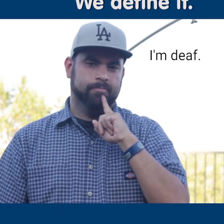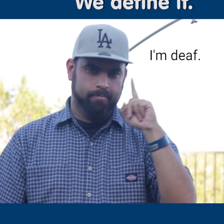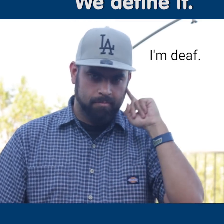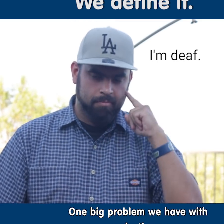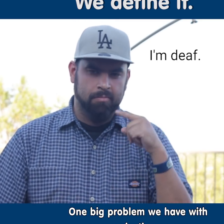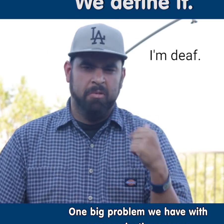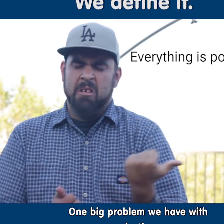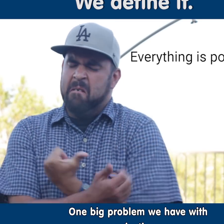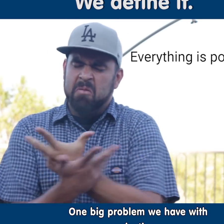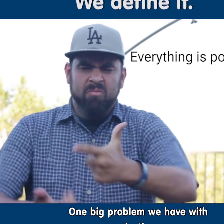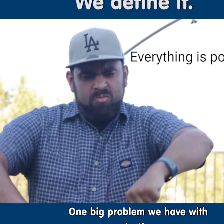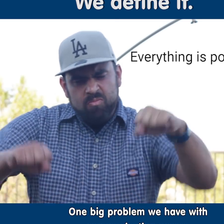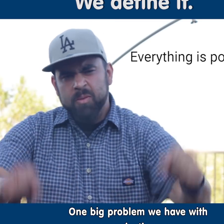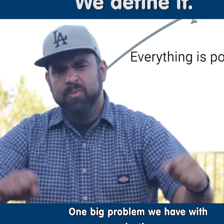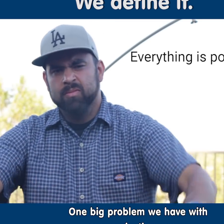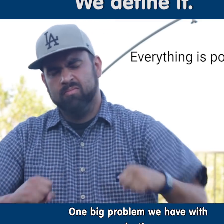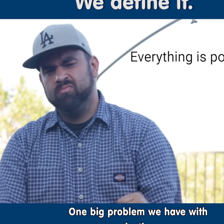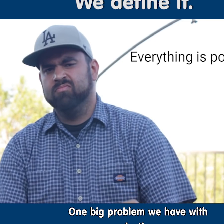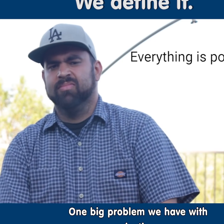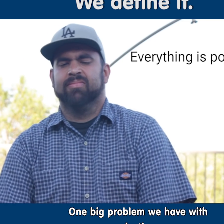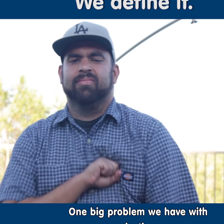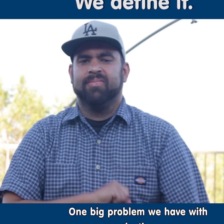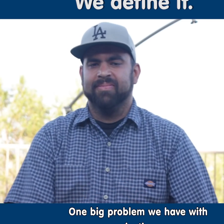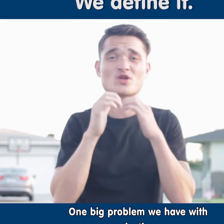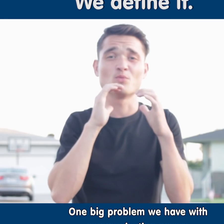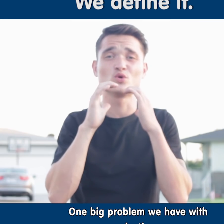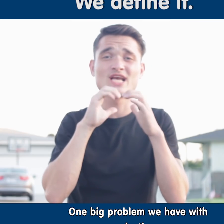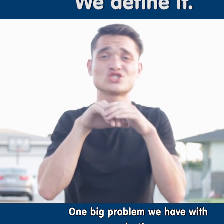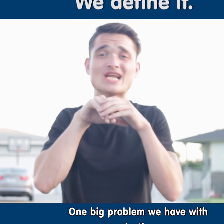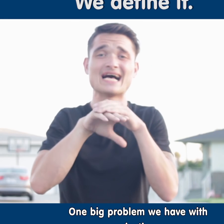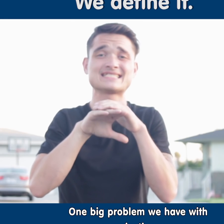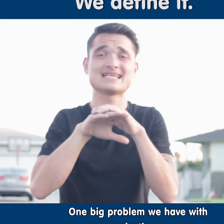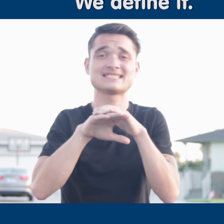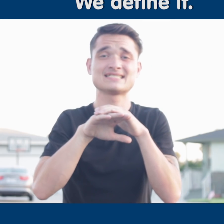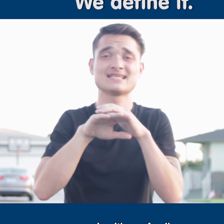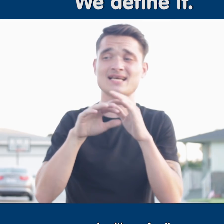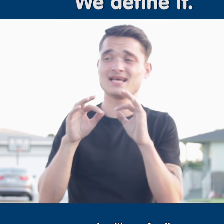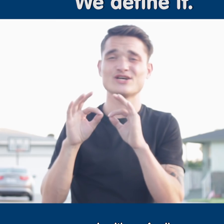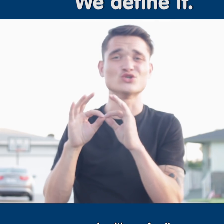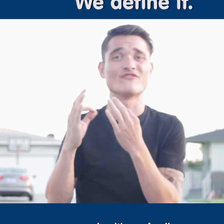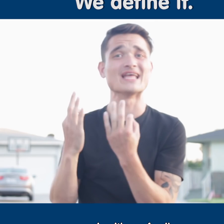One big problem we have with communication access is with our family.